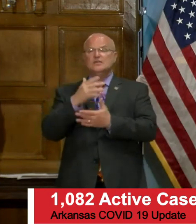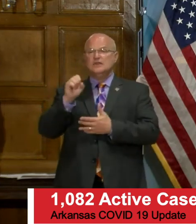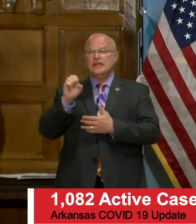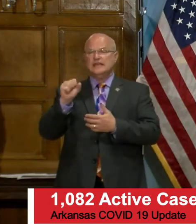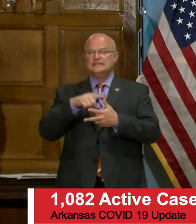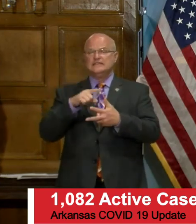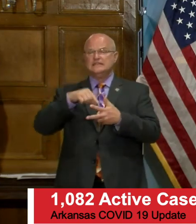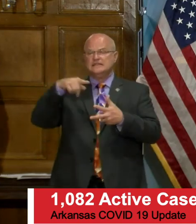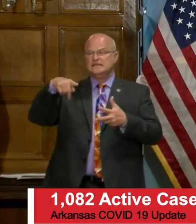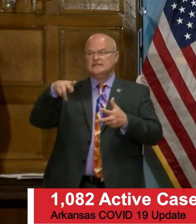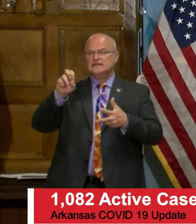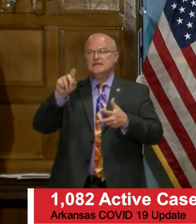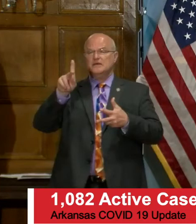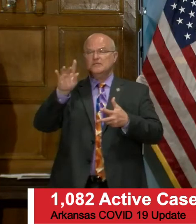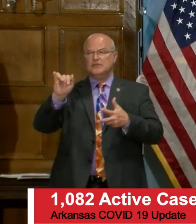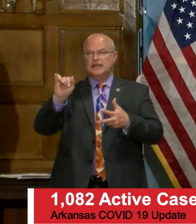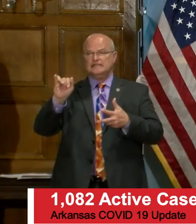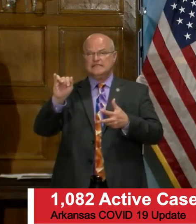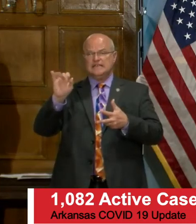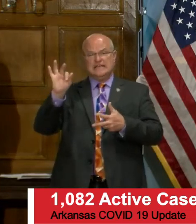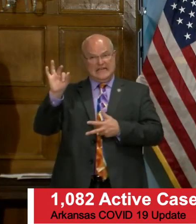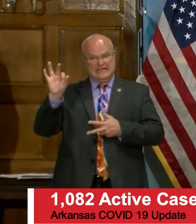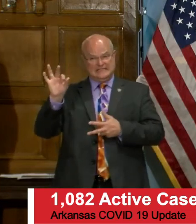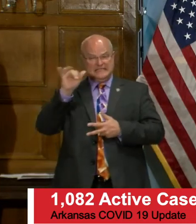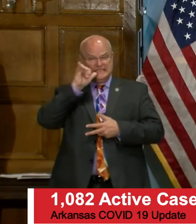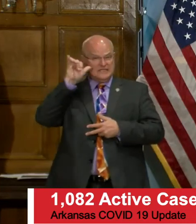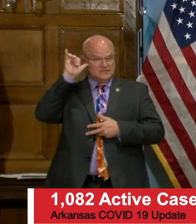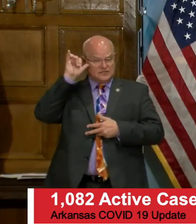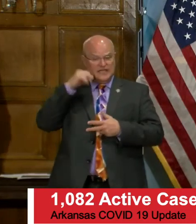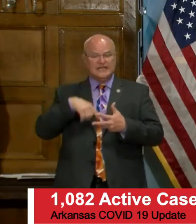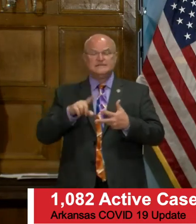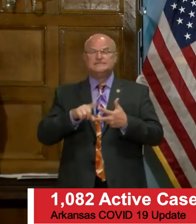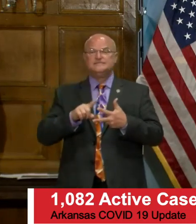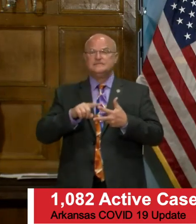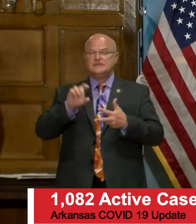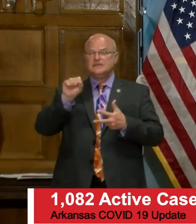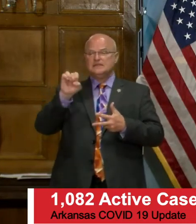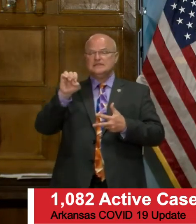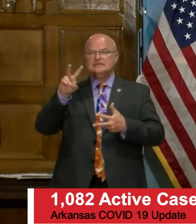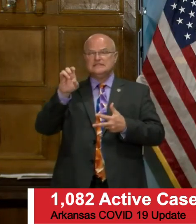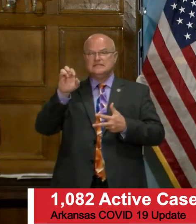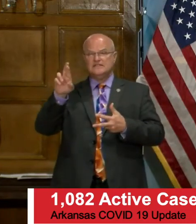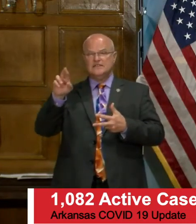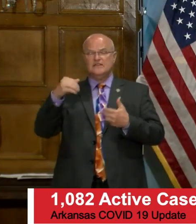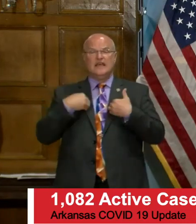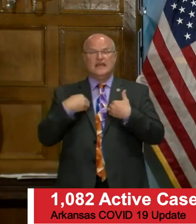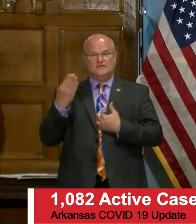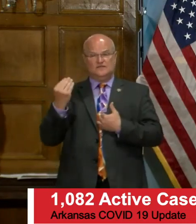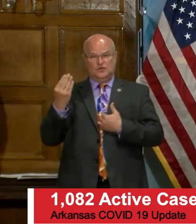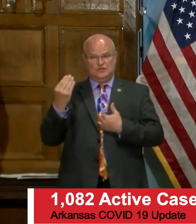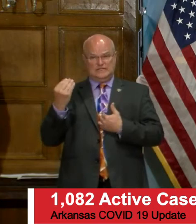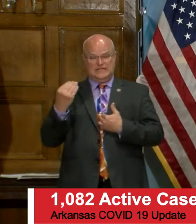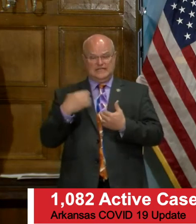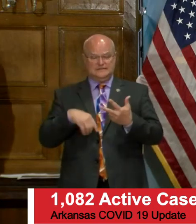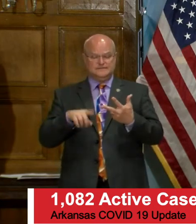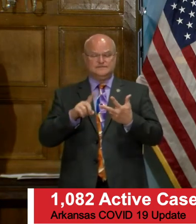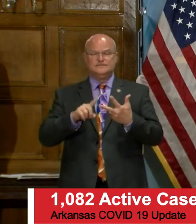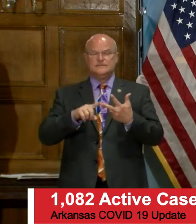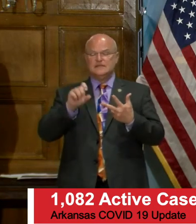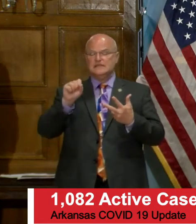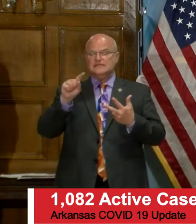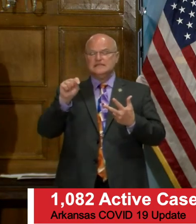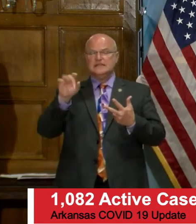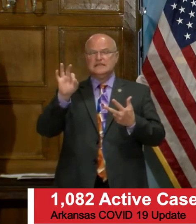cases. Pulaski County had 19 new cases yesterday. Sevier County had 14, and